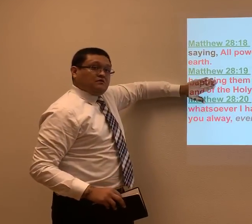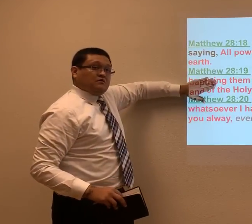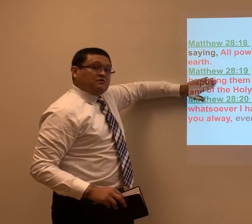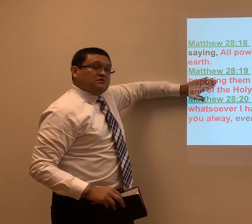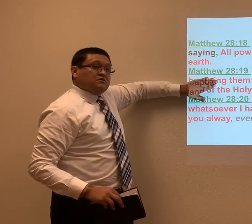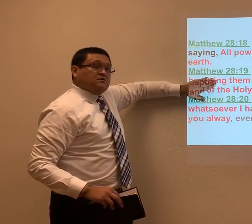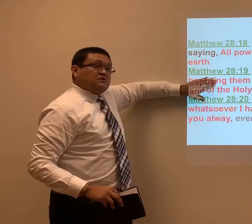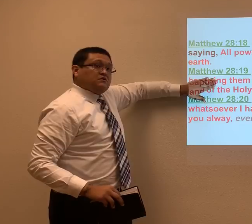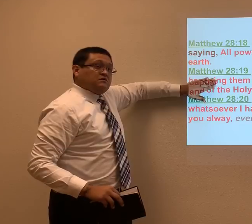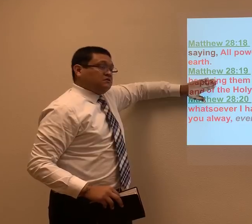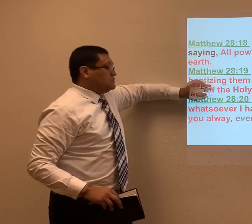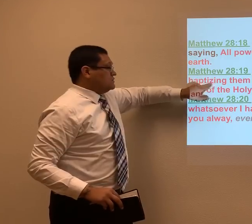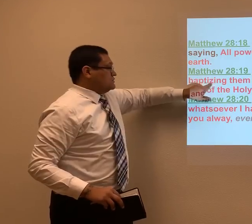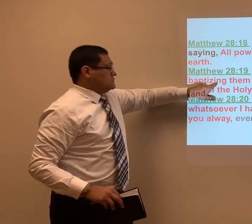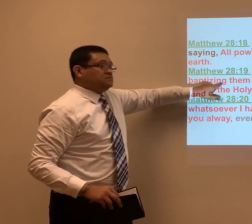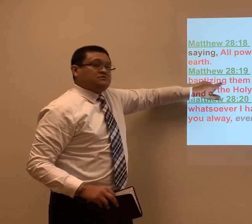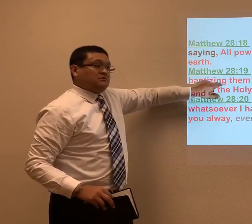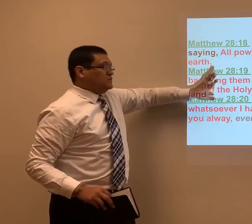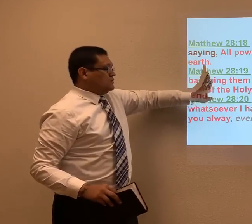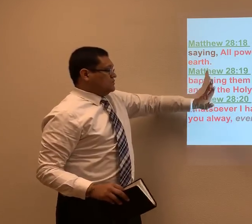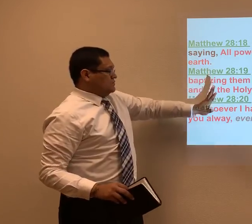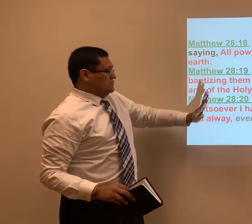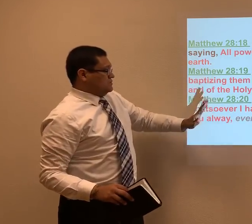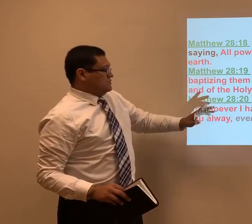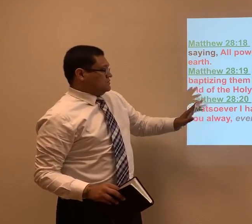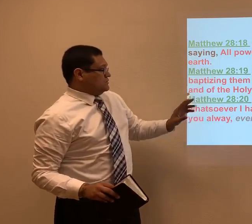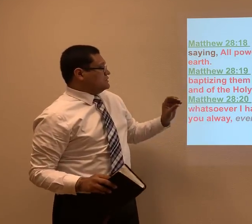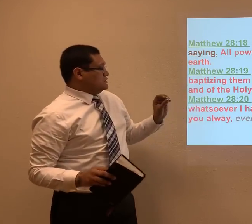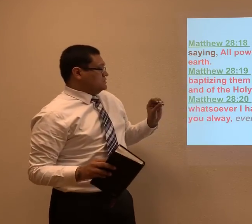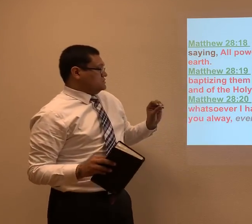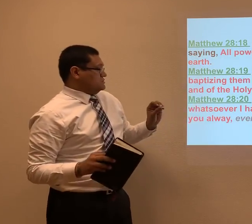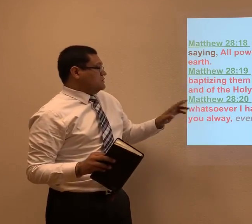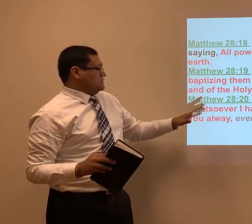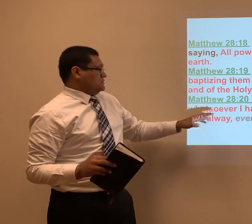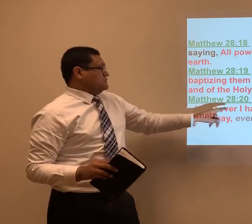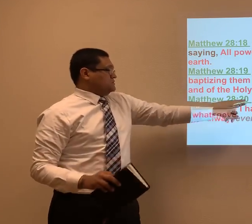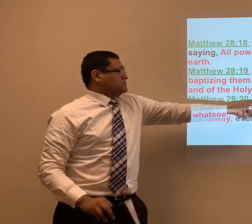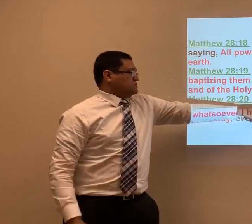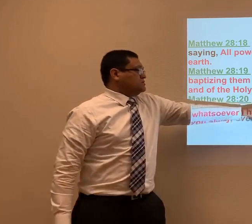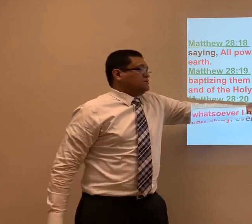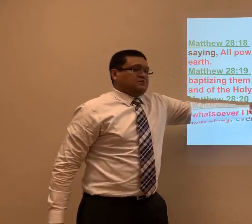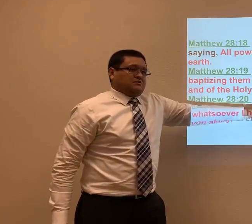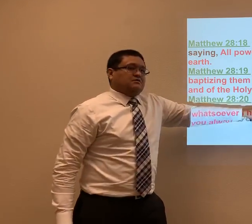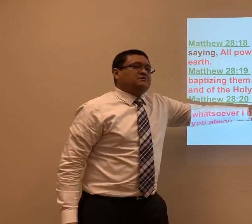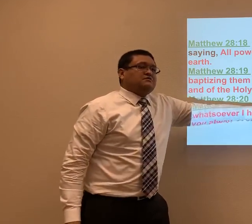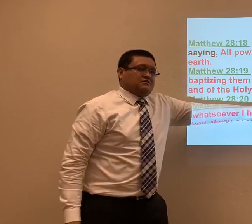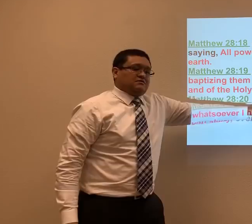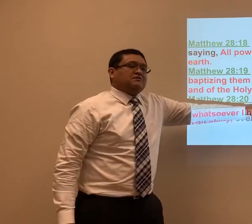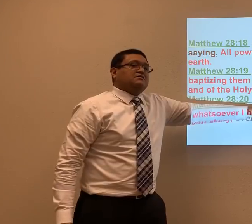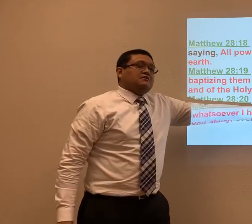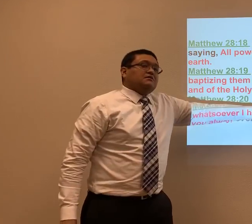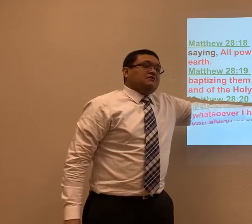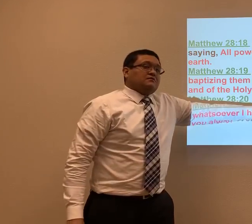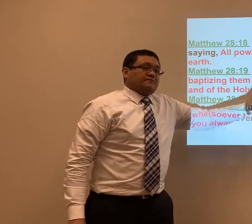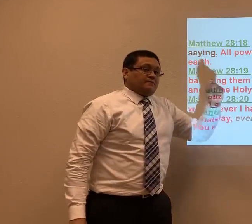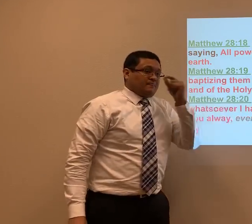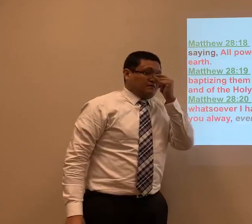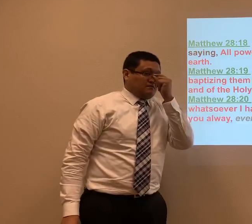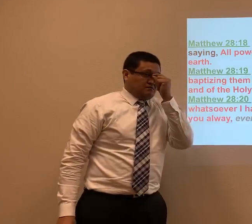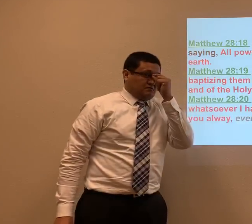says, where he's teaching. And the ing means to continue teaching. You don't stop. It's continuing to